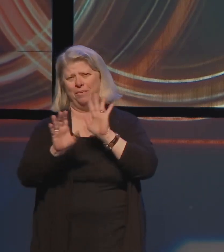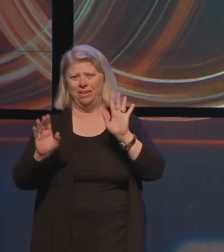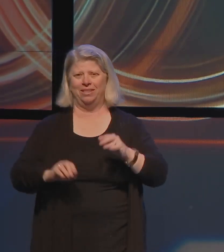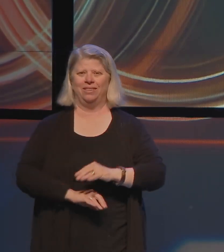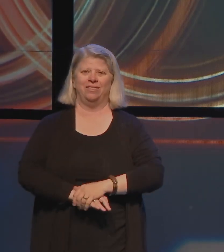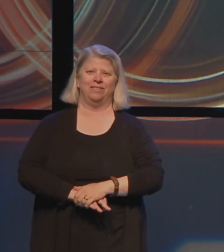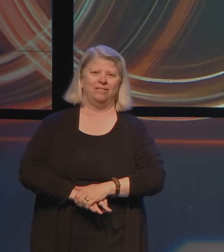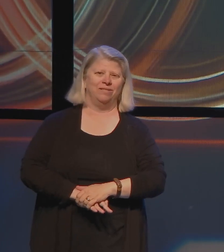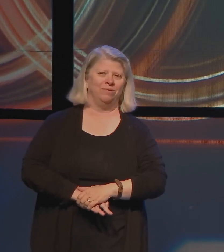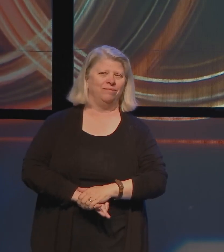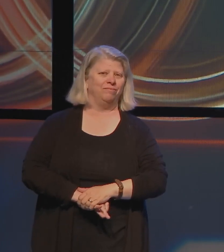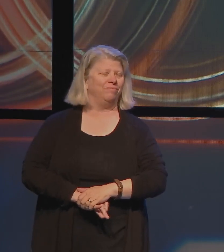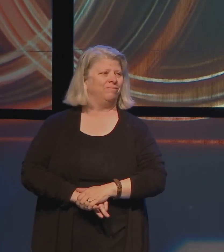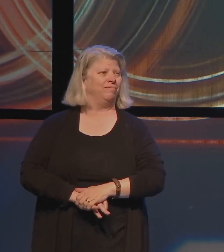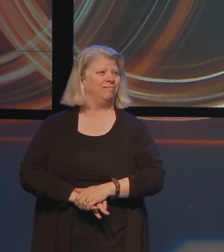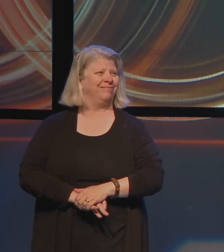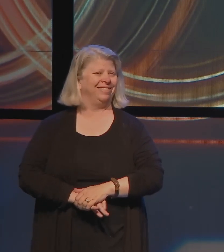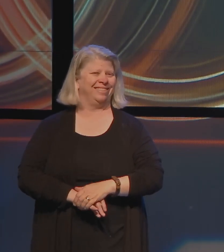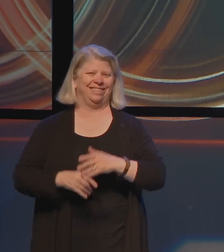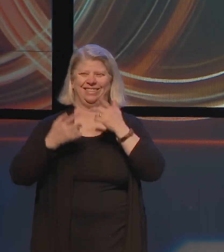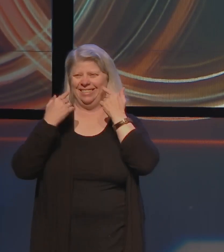that.